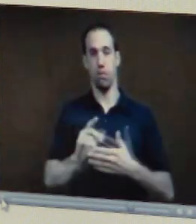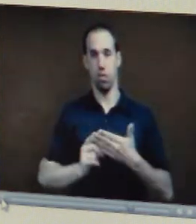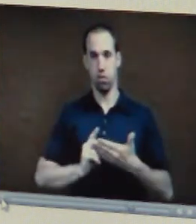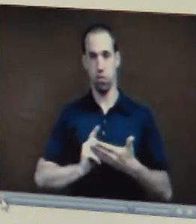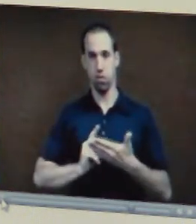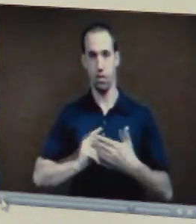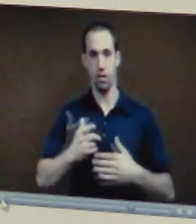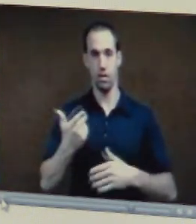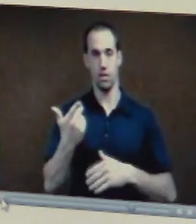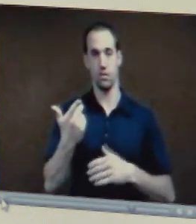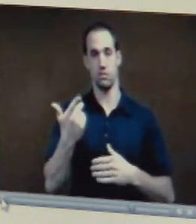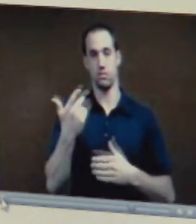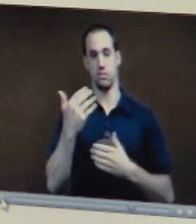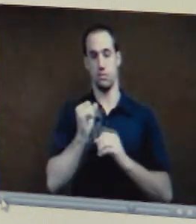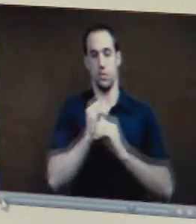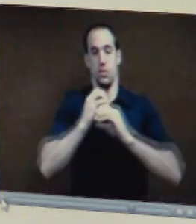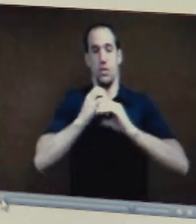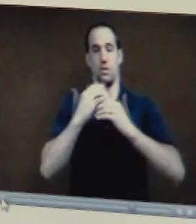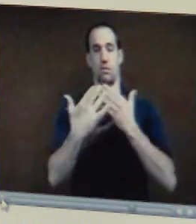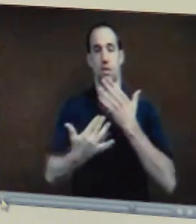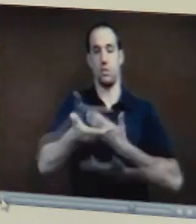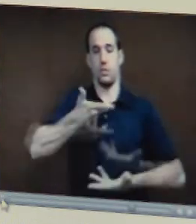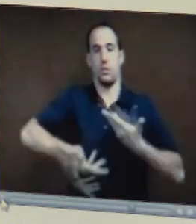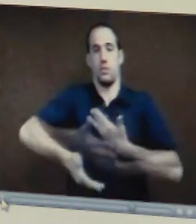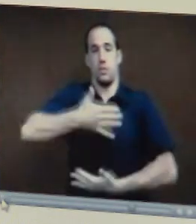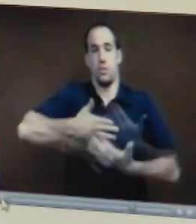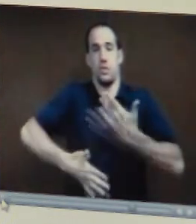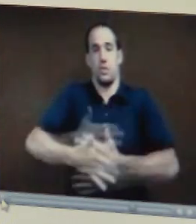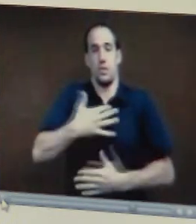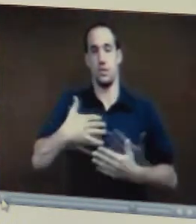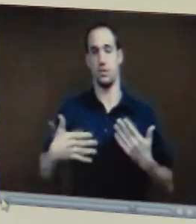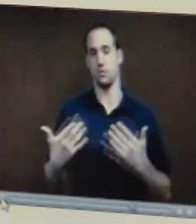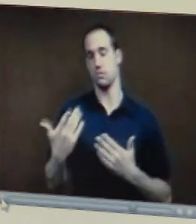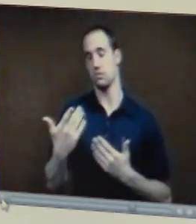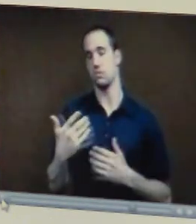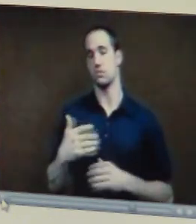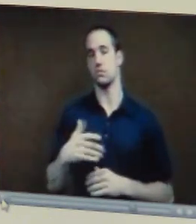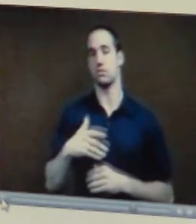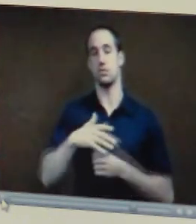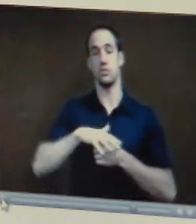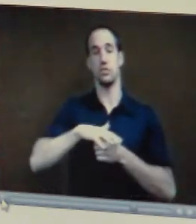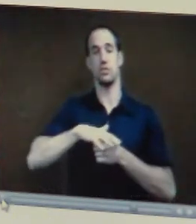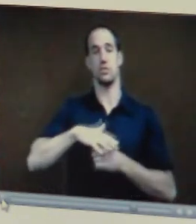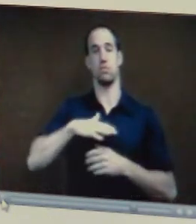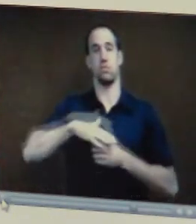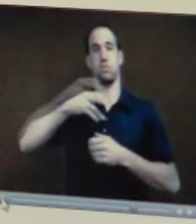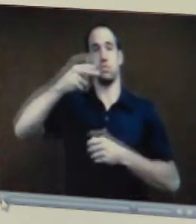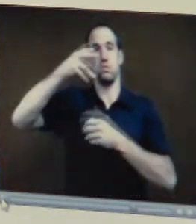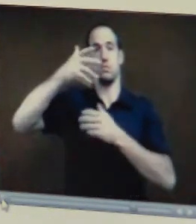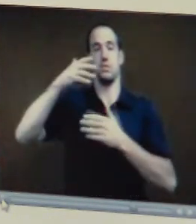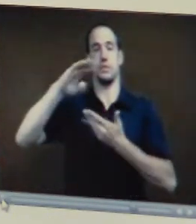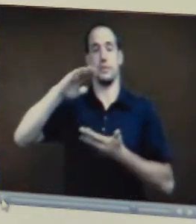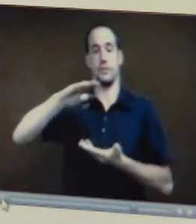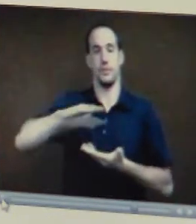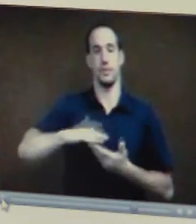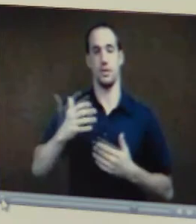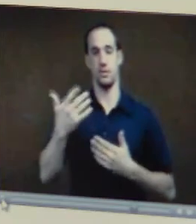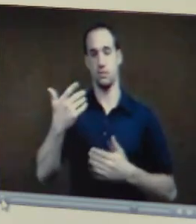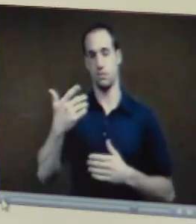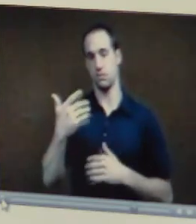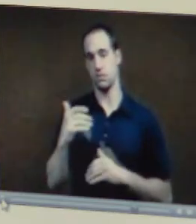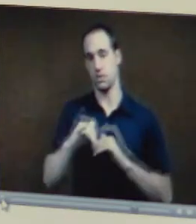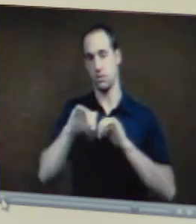Suppose you get into a car accident and the blood vessels expand and allow more blood to flow because your